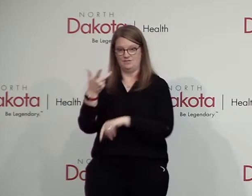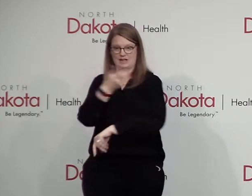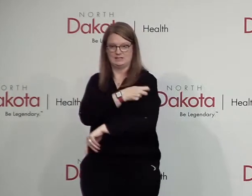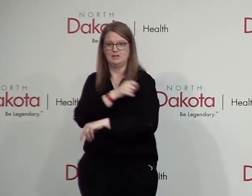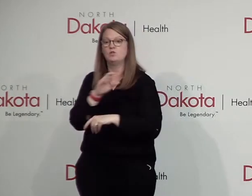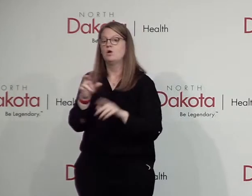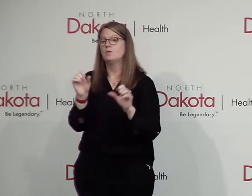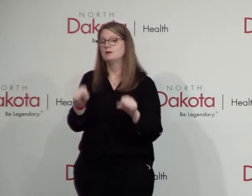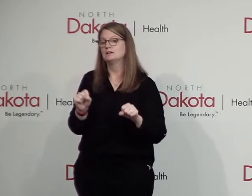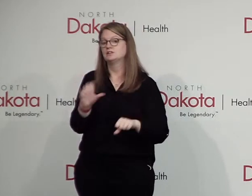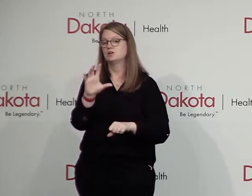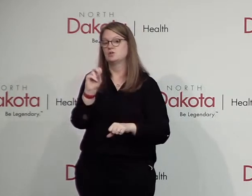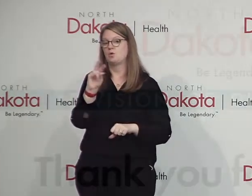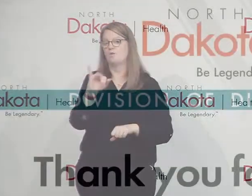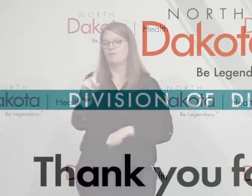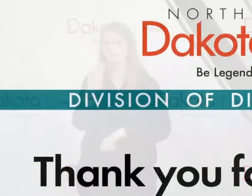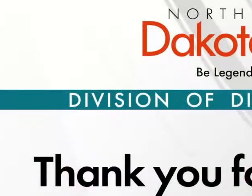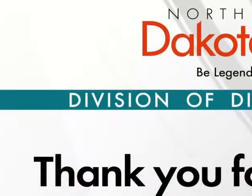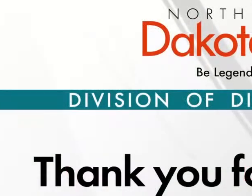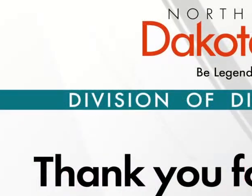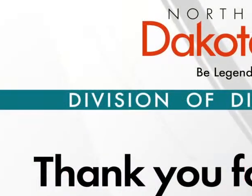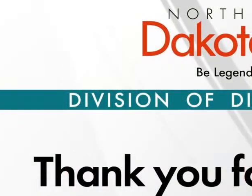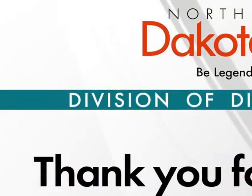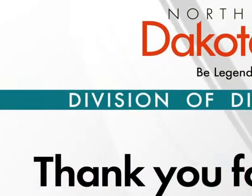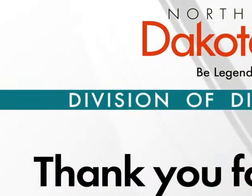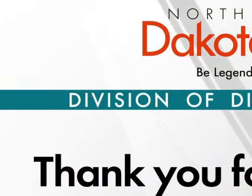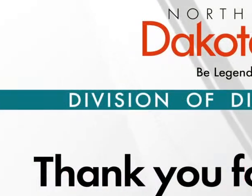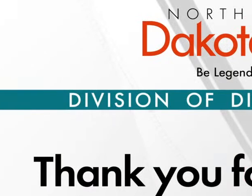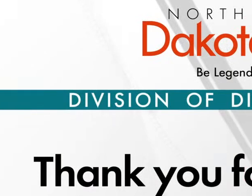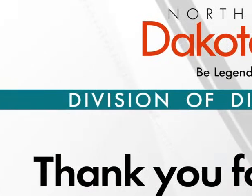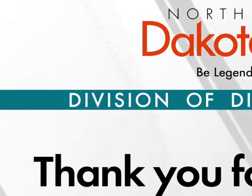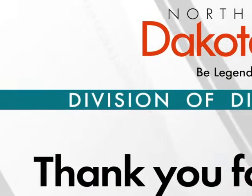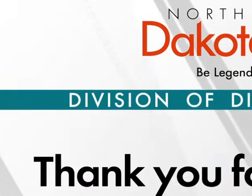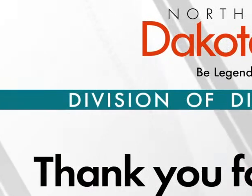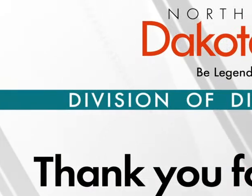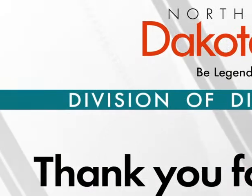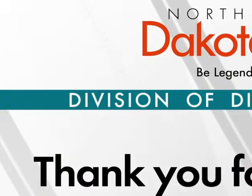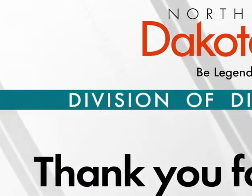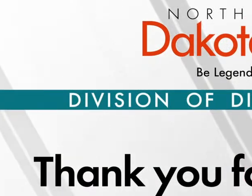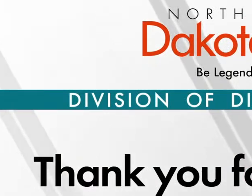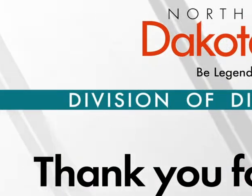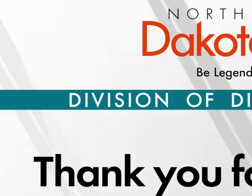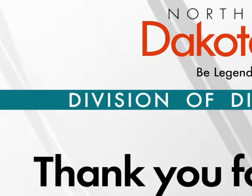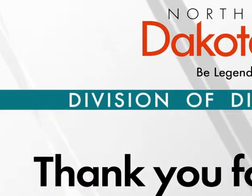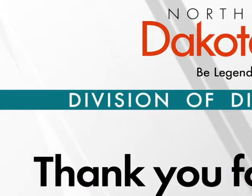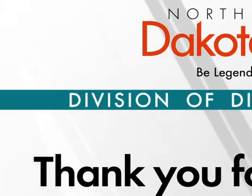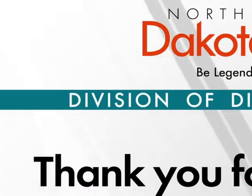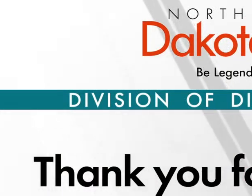COVID booster. Thank you, everyone.